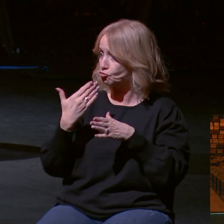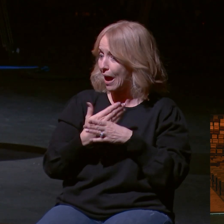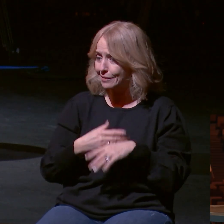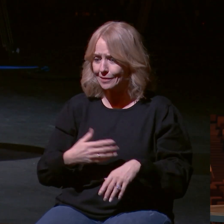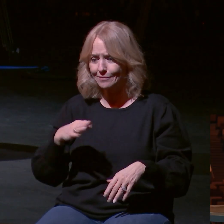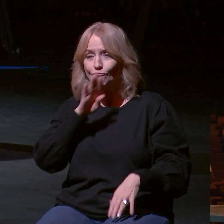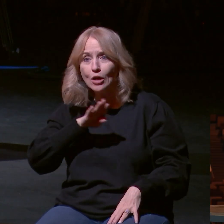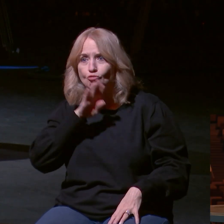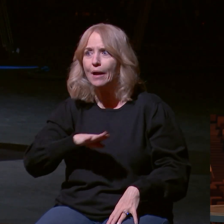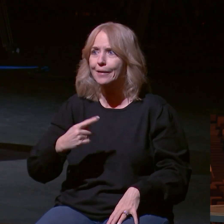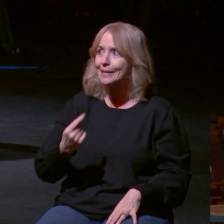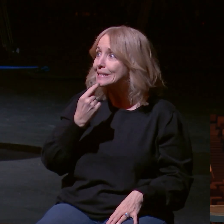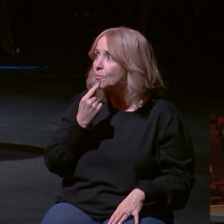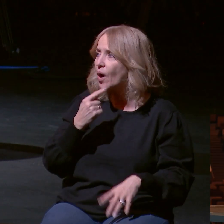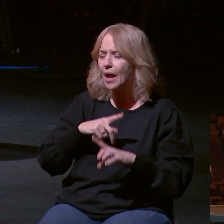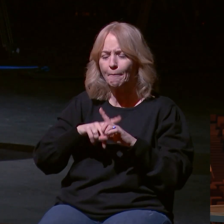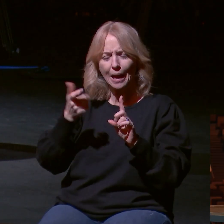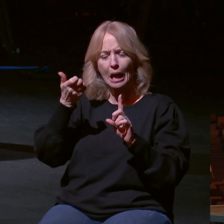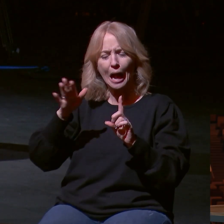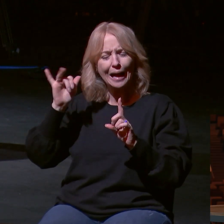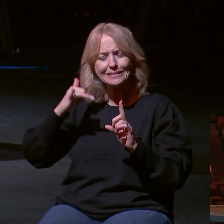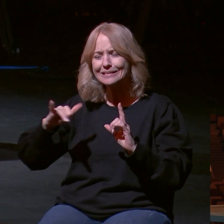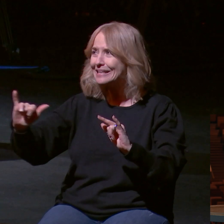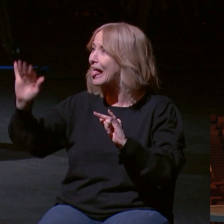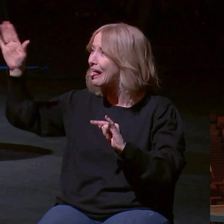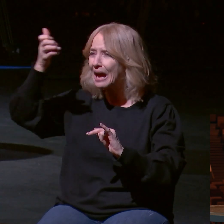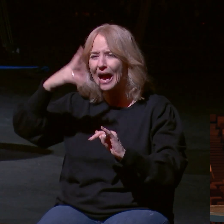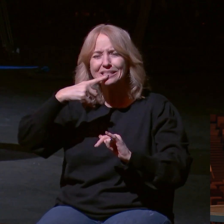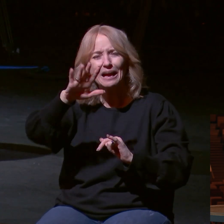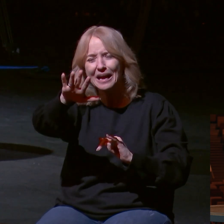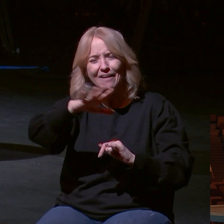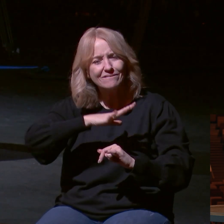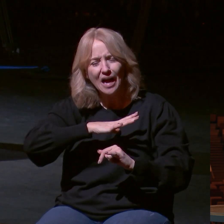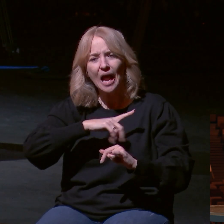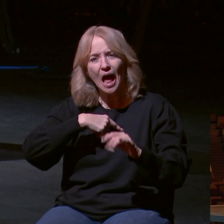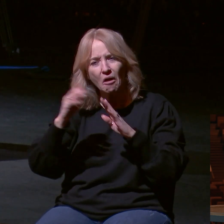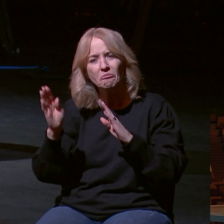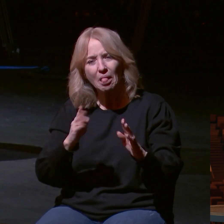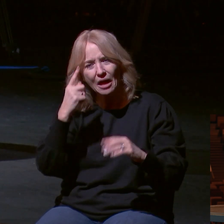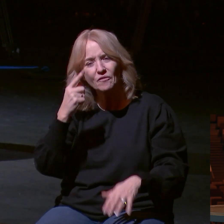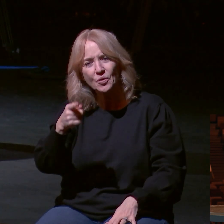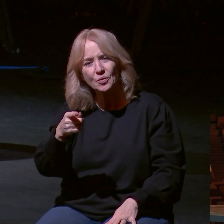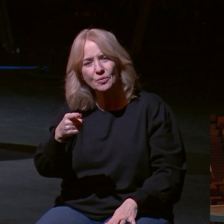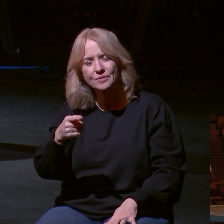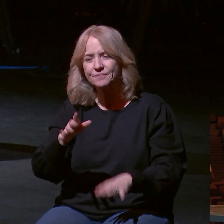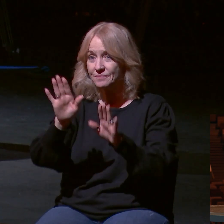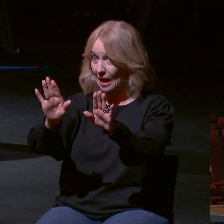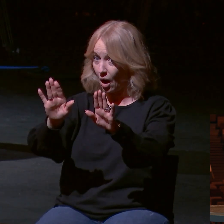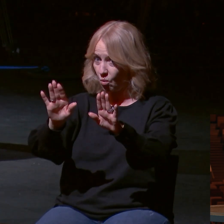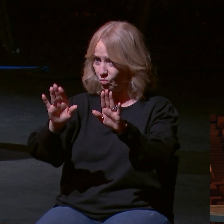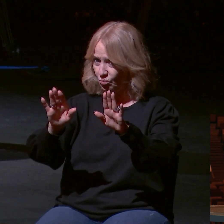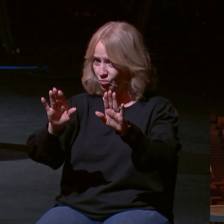along. Now, I want to end today by going back to Jeremiah. And if you remember, it was Jeremiah who told the Israelites